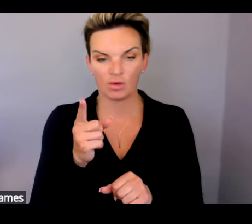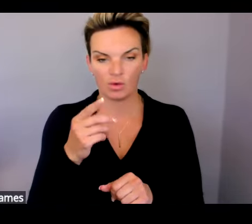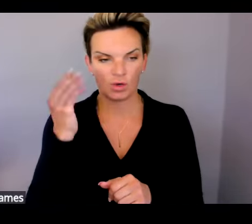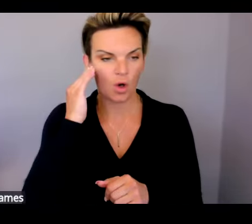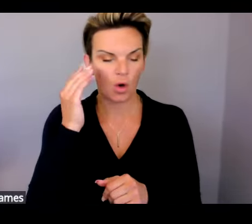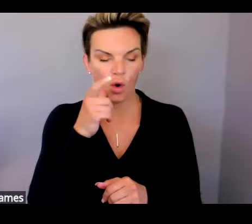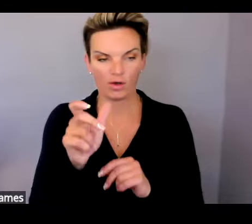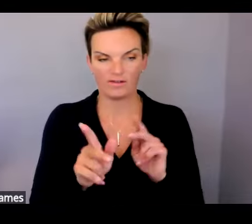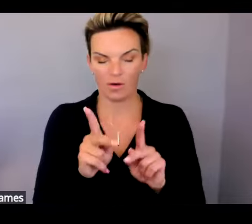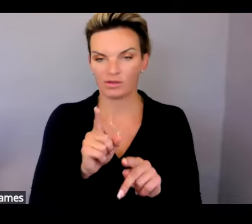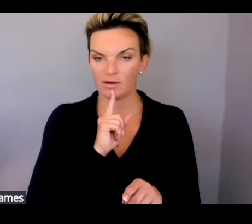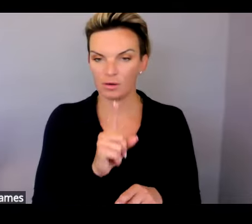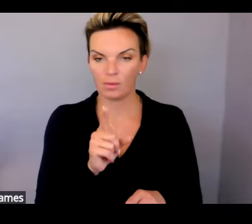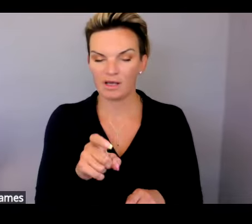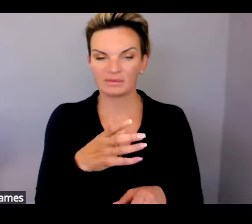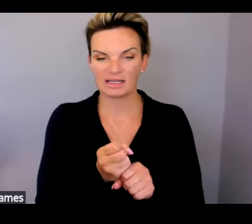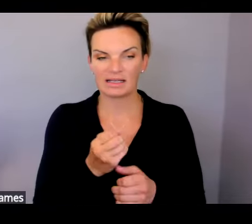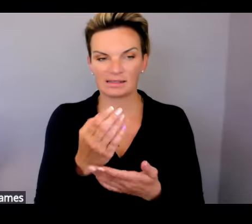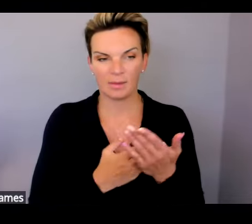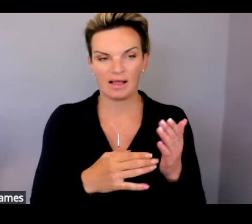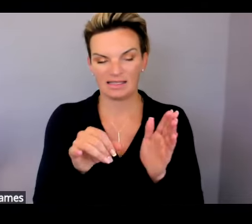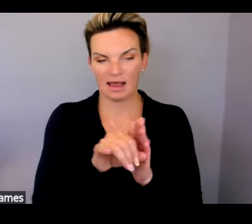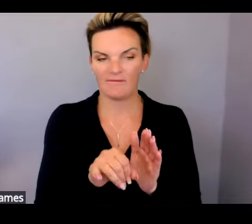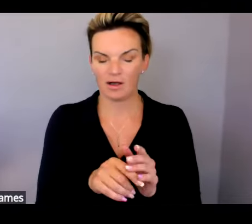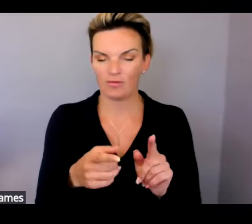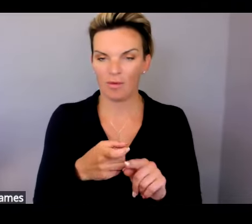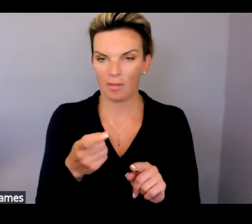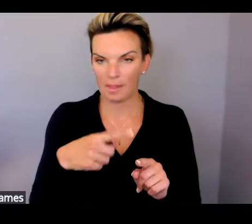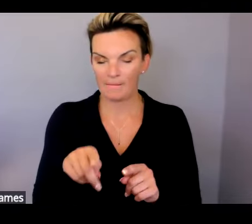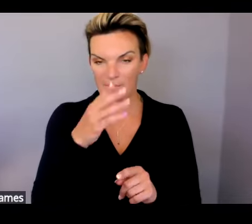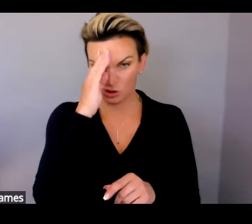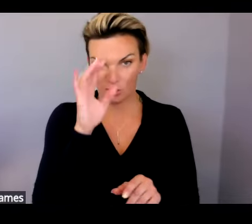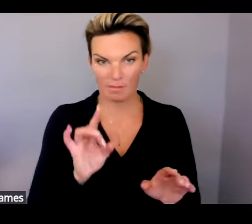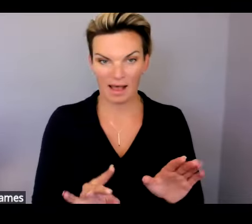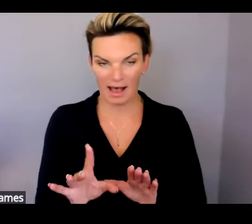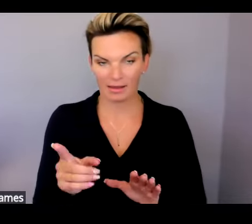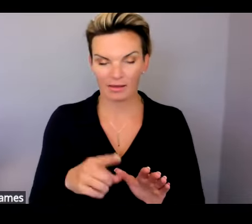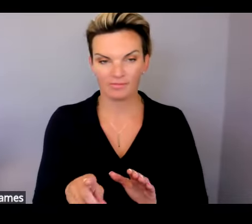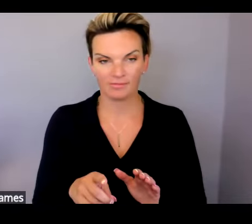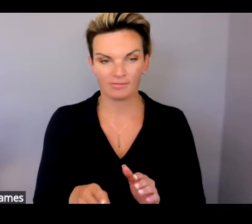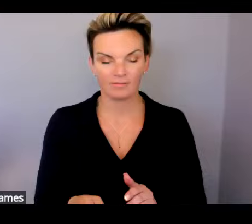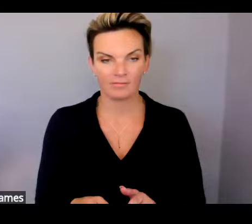mean, you must be getting some identifiers from them anyway, because you're paying them, right?